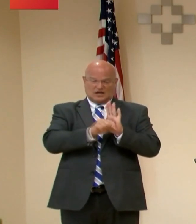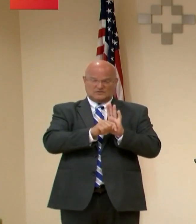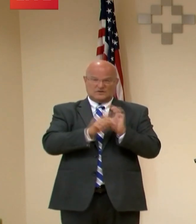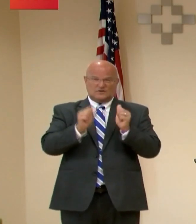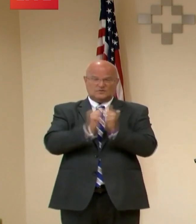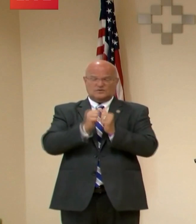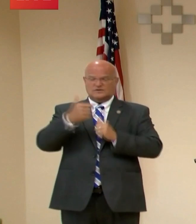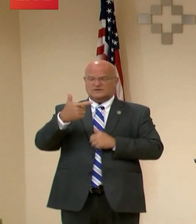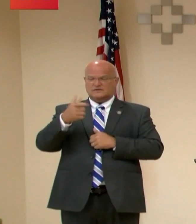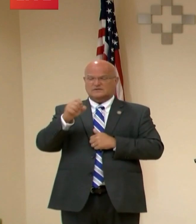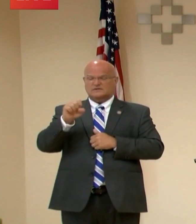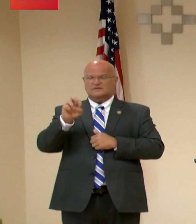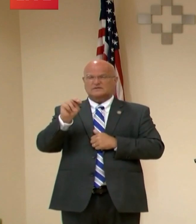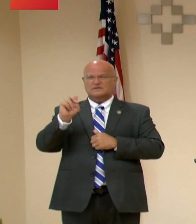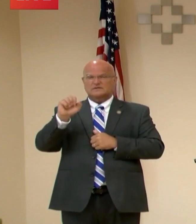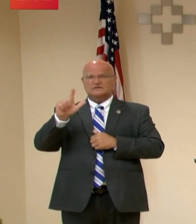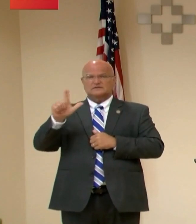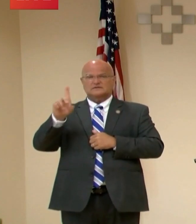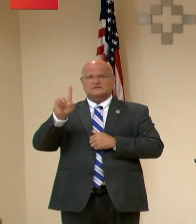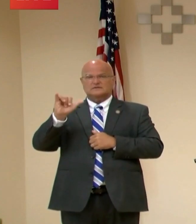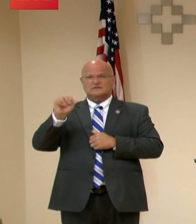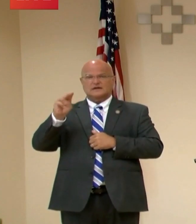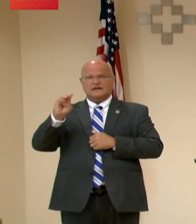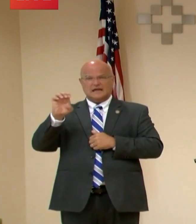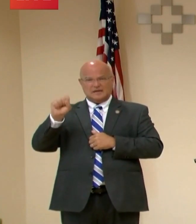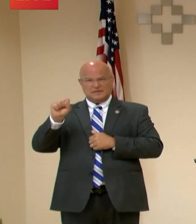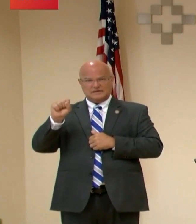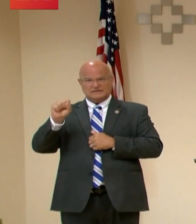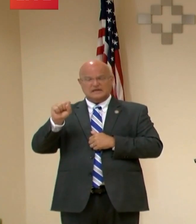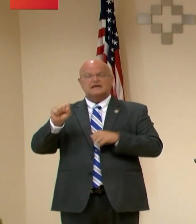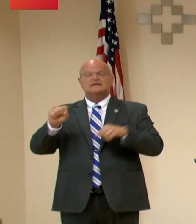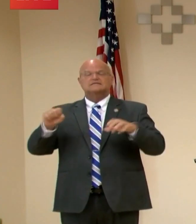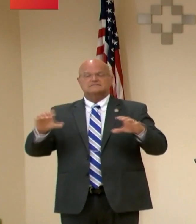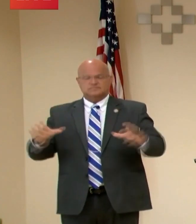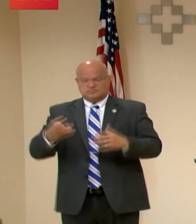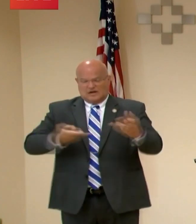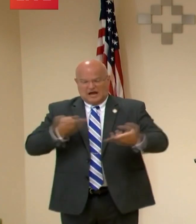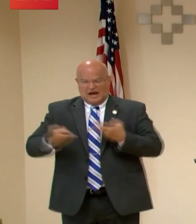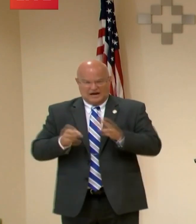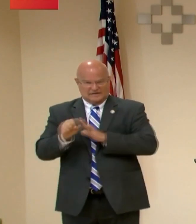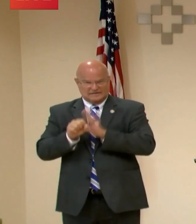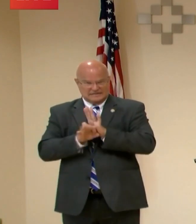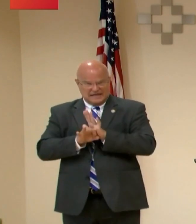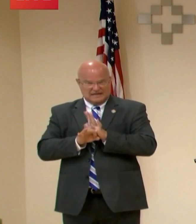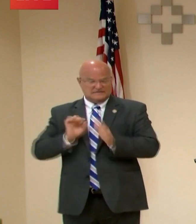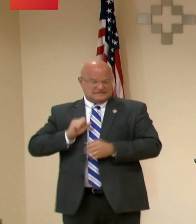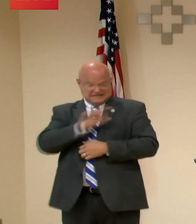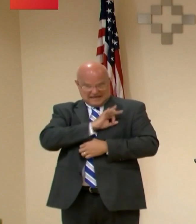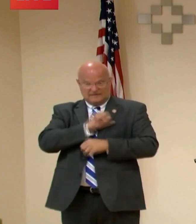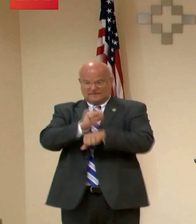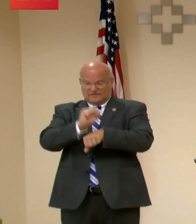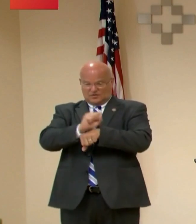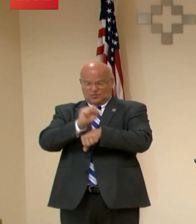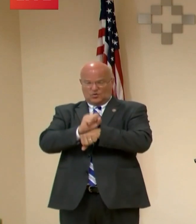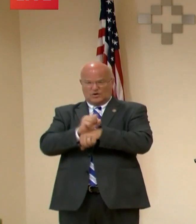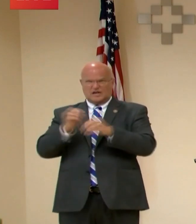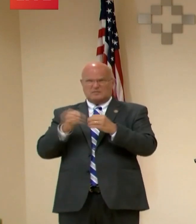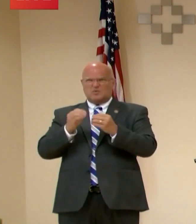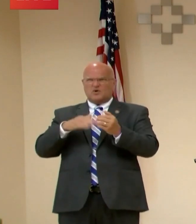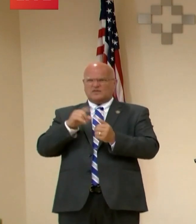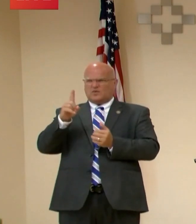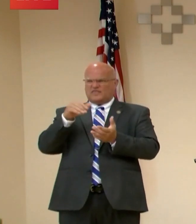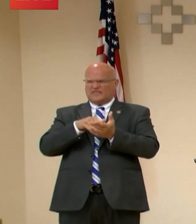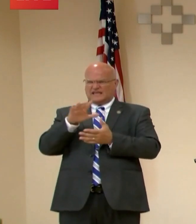General Dynamics, they have beefed up. They've hired their staff. They are actually working Well over